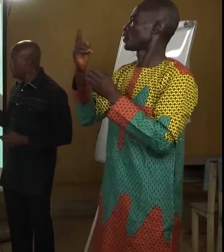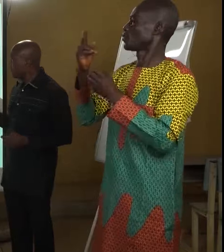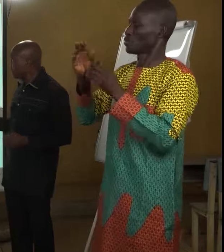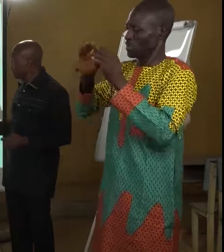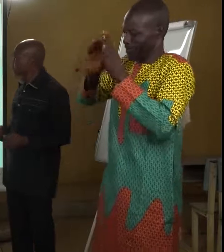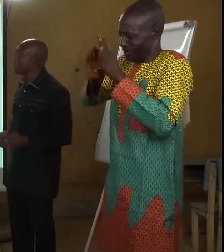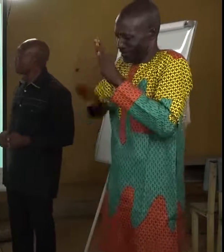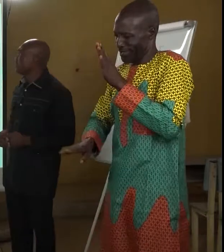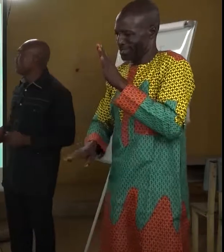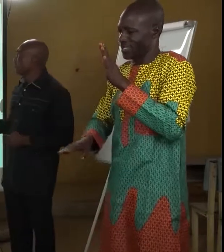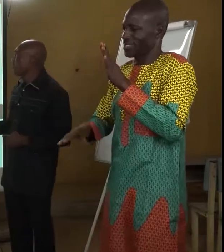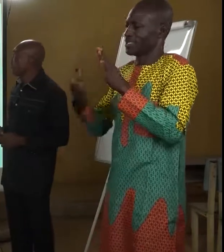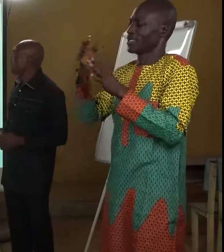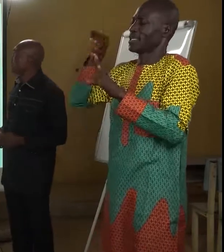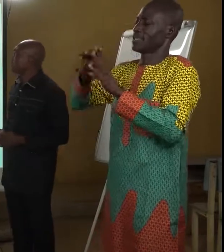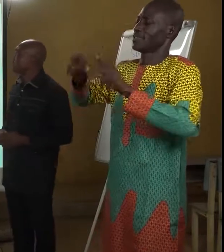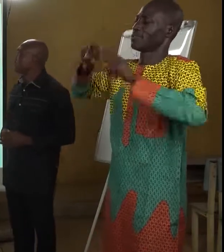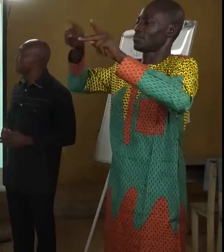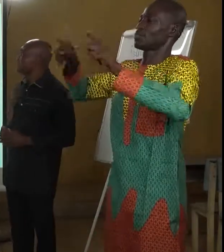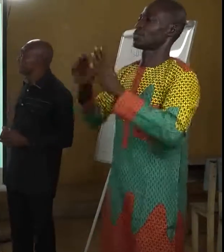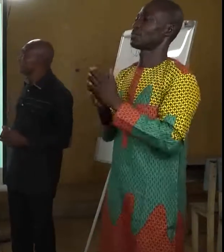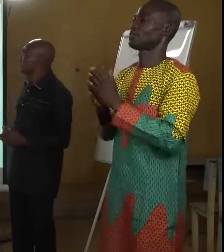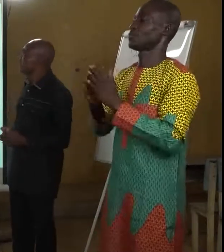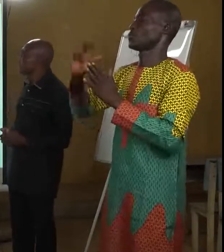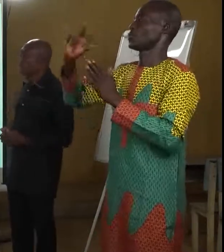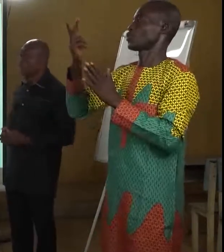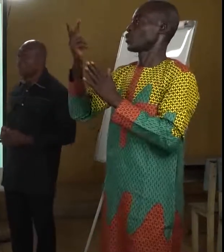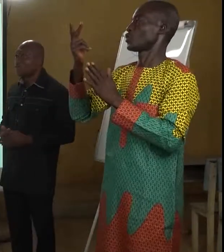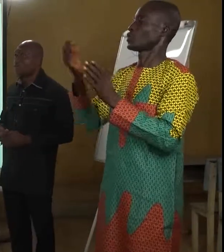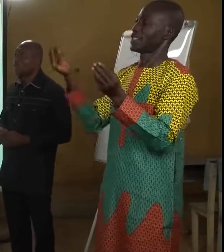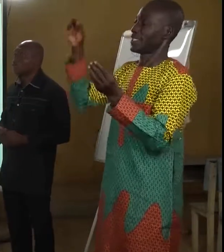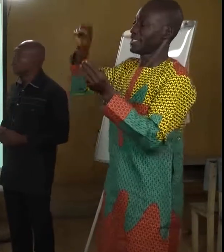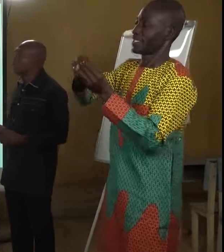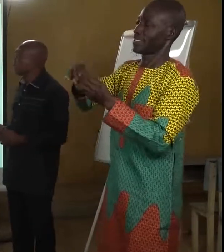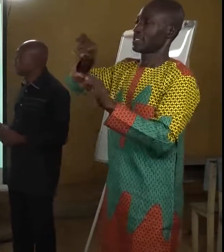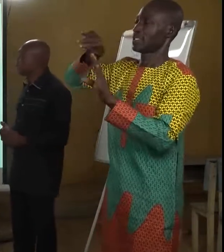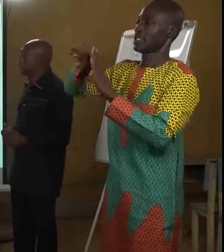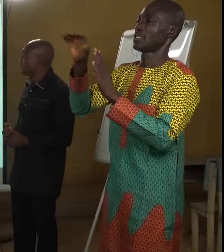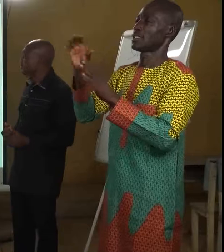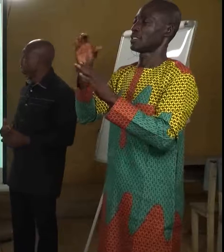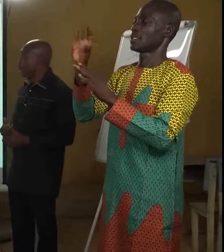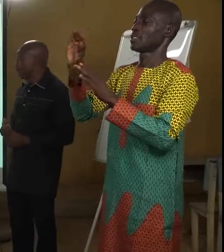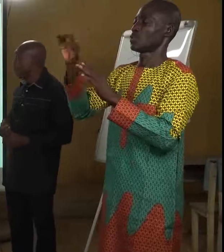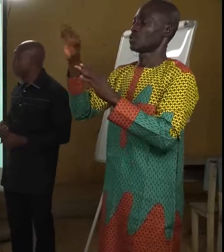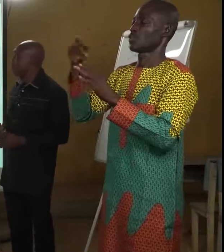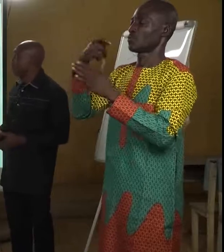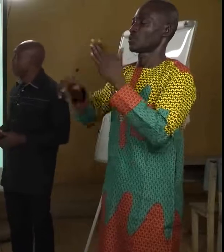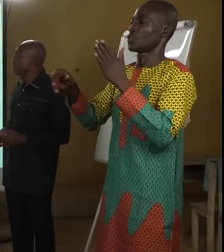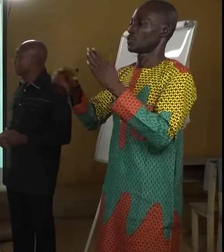decrease in production. The third one is increase in the cost of production. Four,